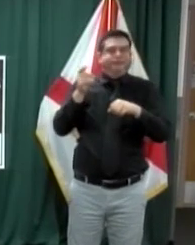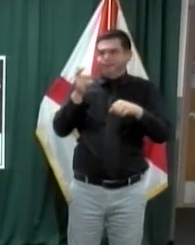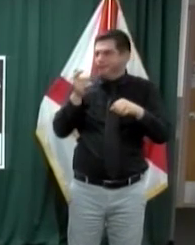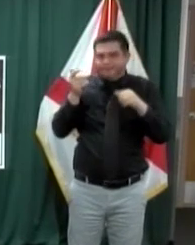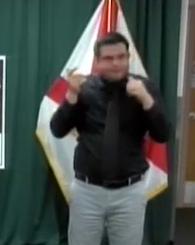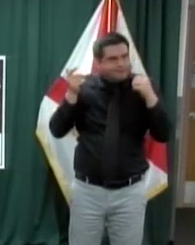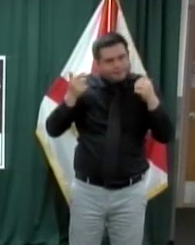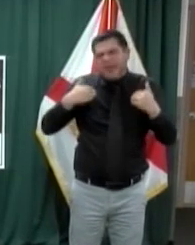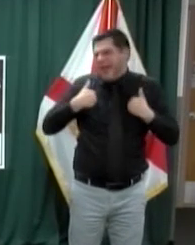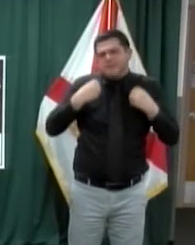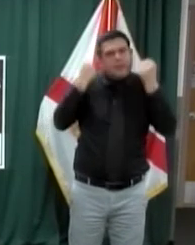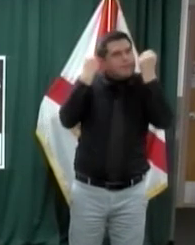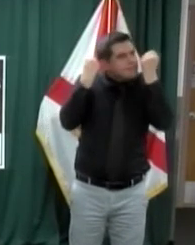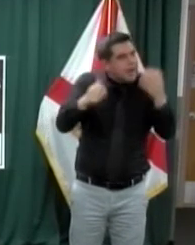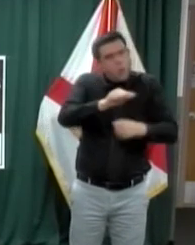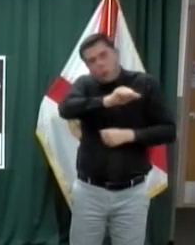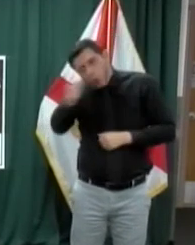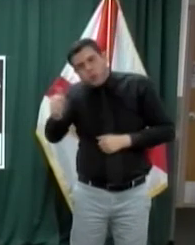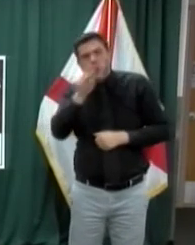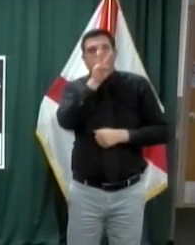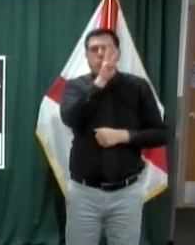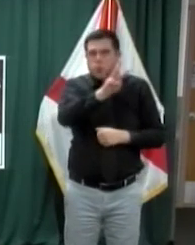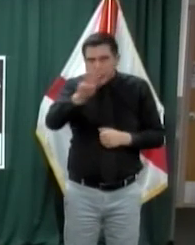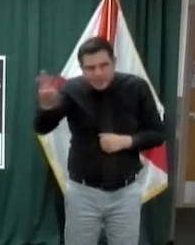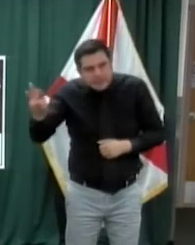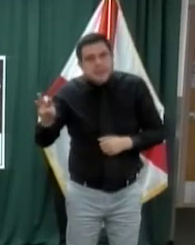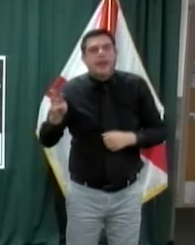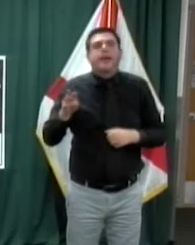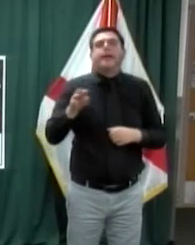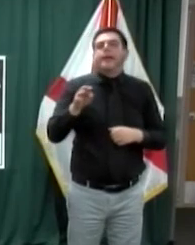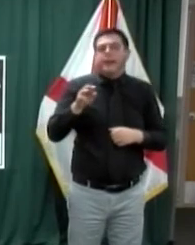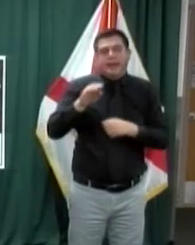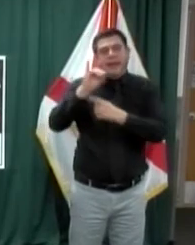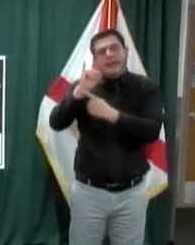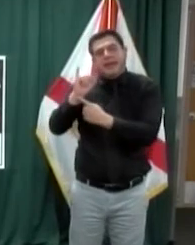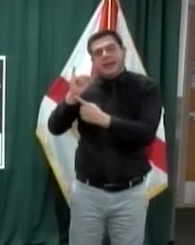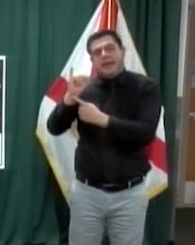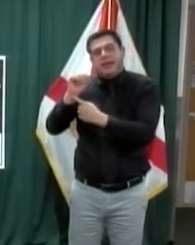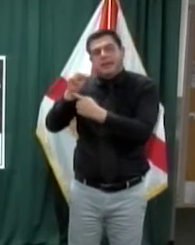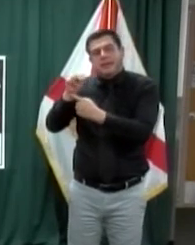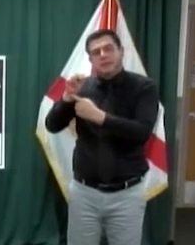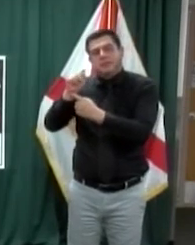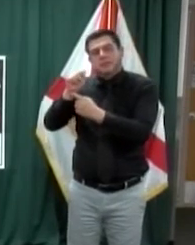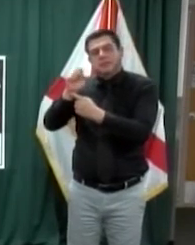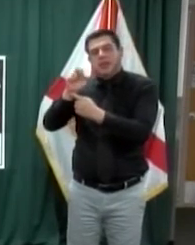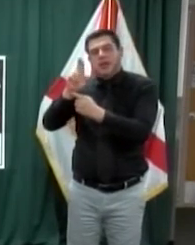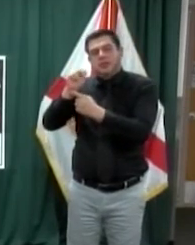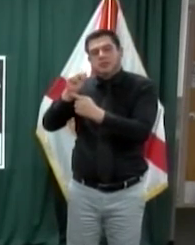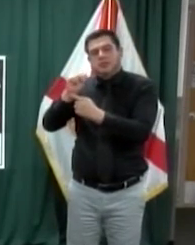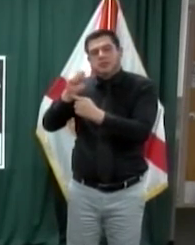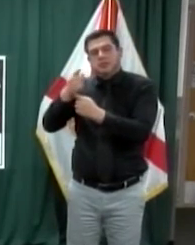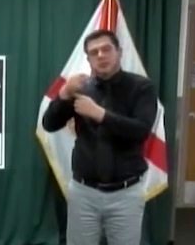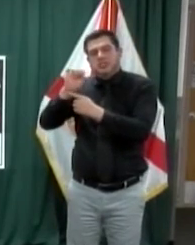careersourcecf.com. That's a website or an email address for both business and for job seekers.